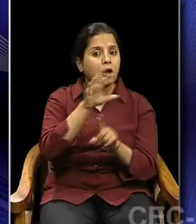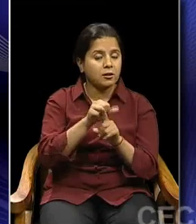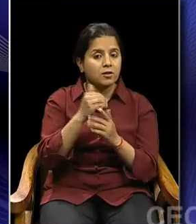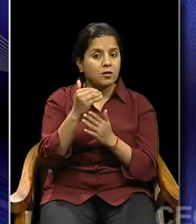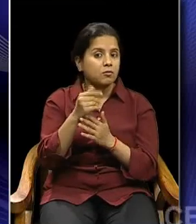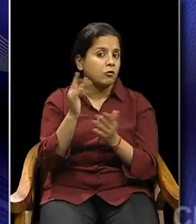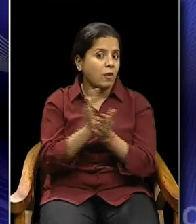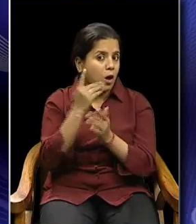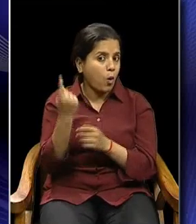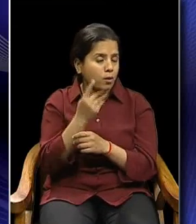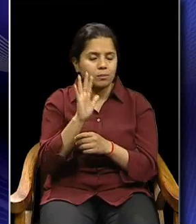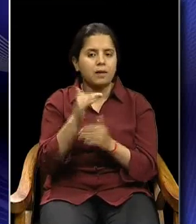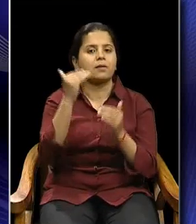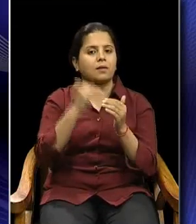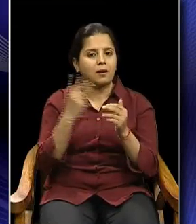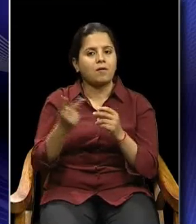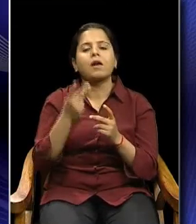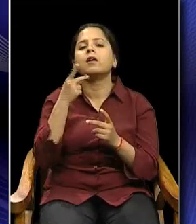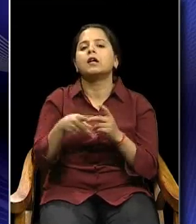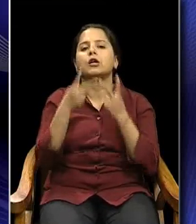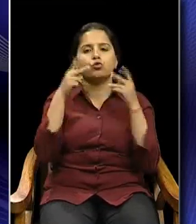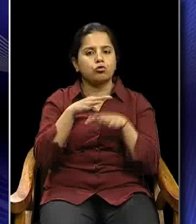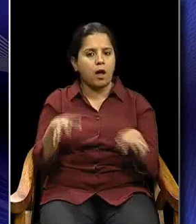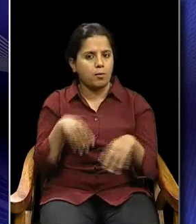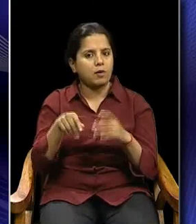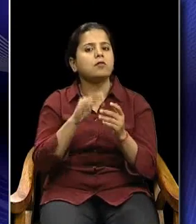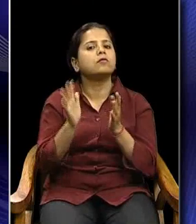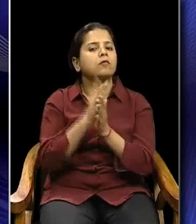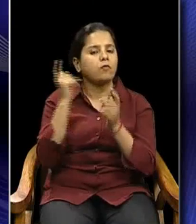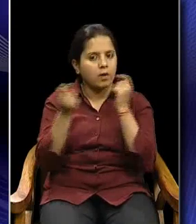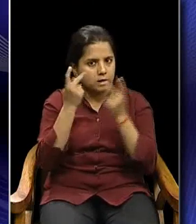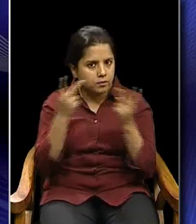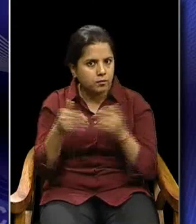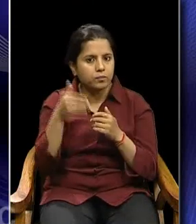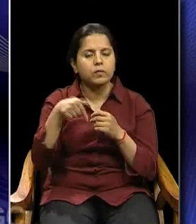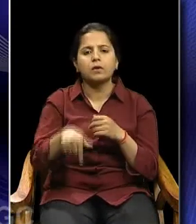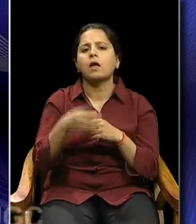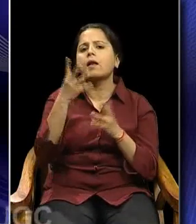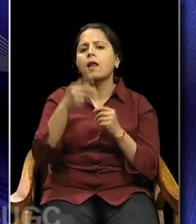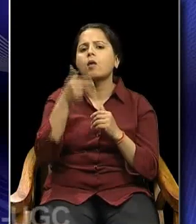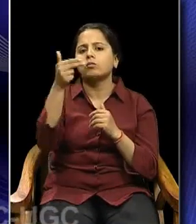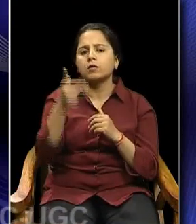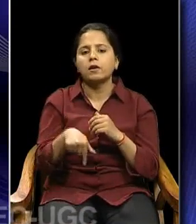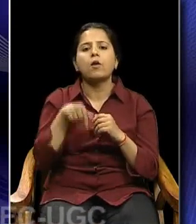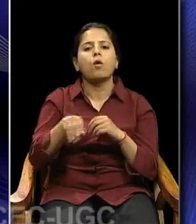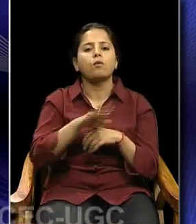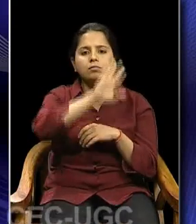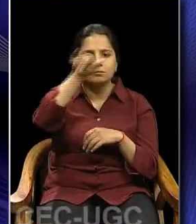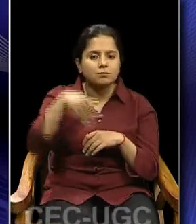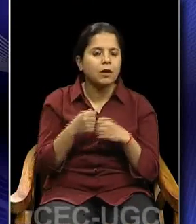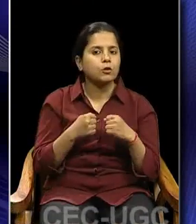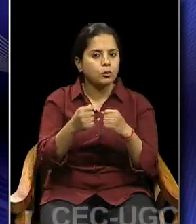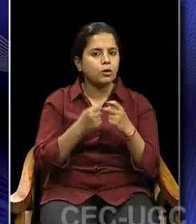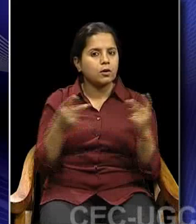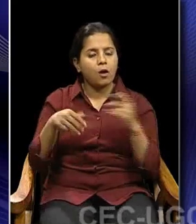festivals, but we will also talk about the travel festivals, and we will also try to rate them with the various fairs which are